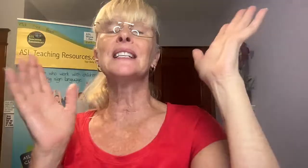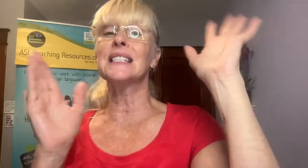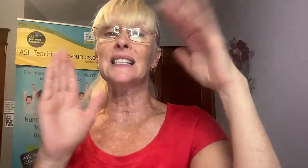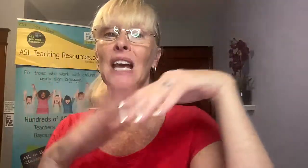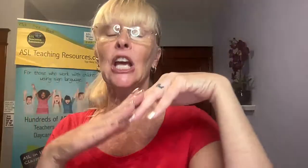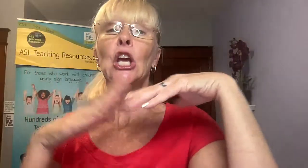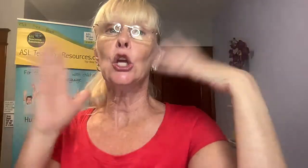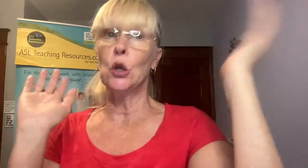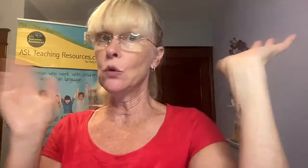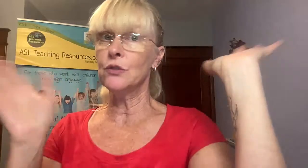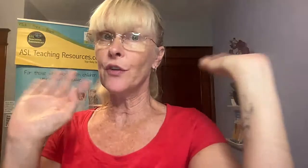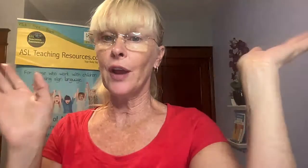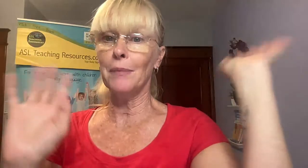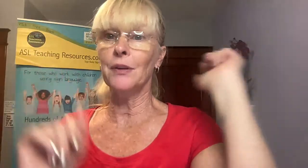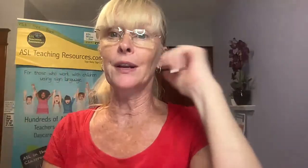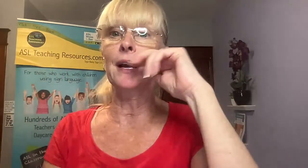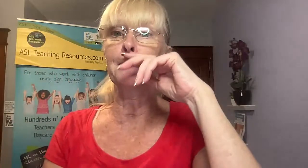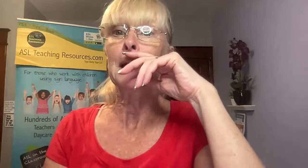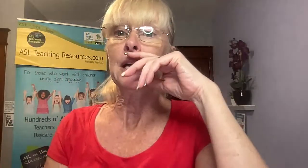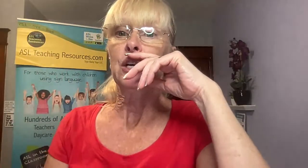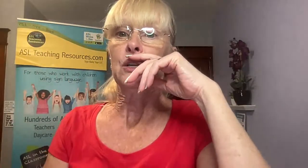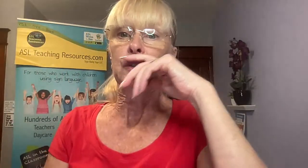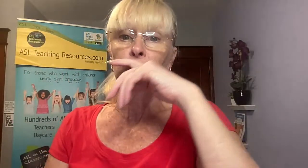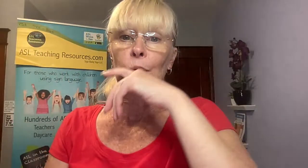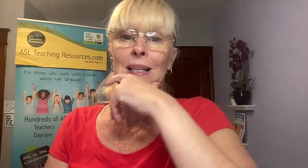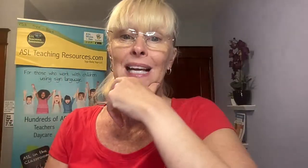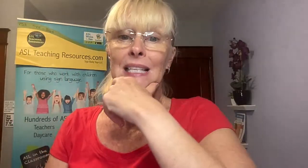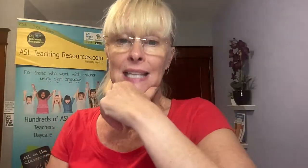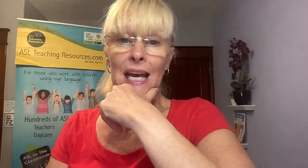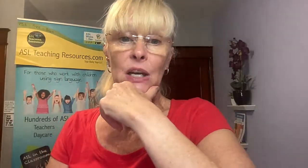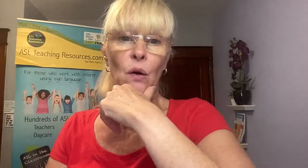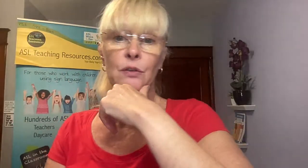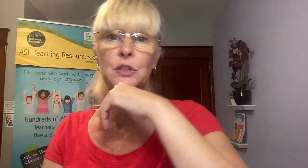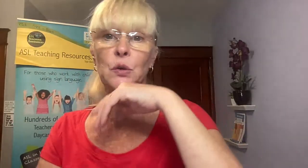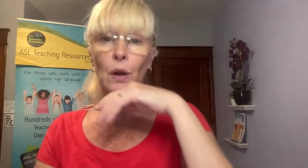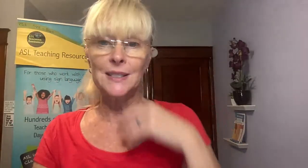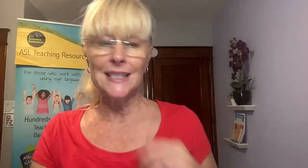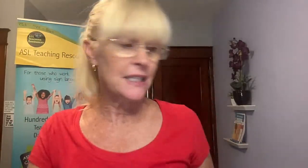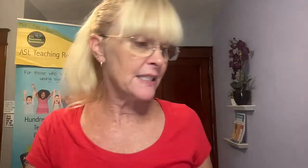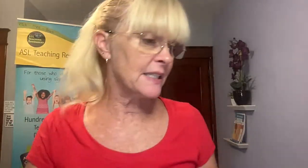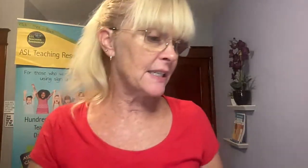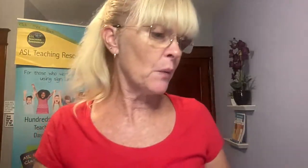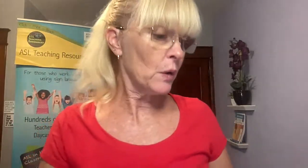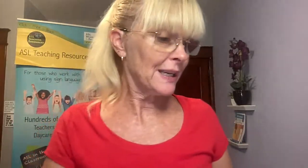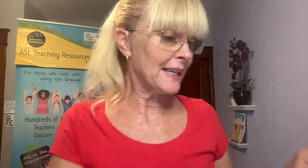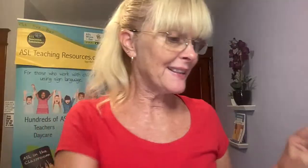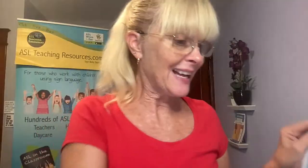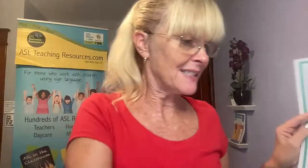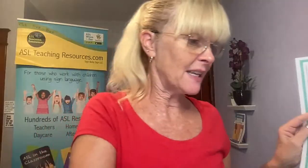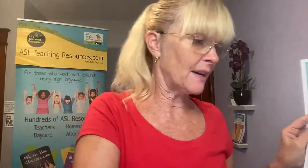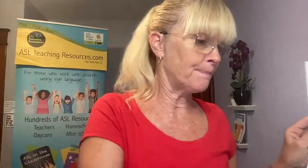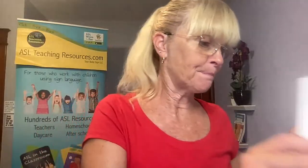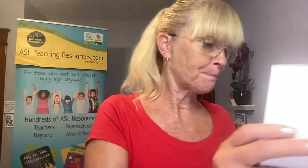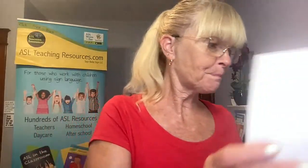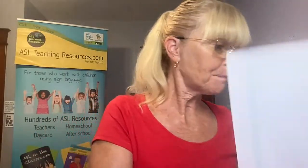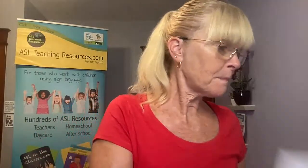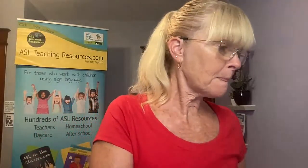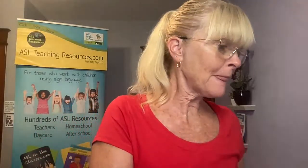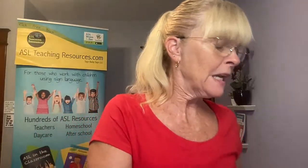is like huge vocabulary night. So let's head over to our sentences and we're going to get that set up.